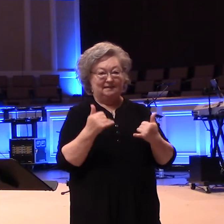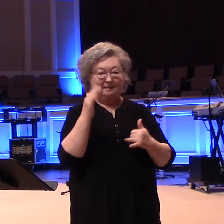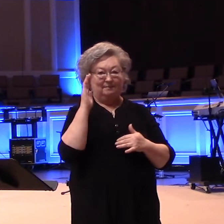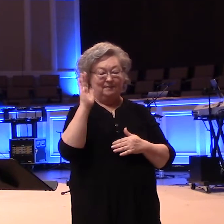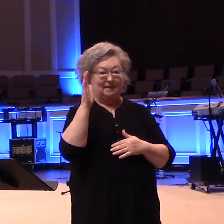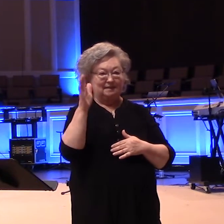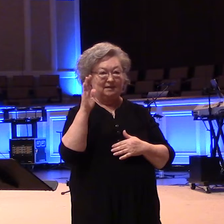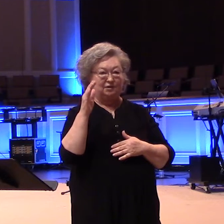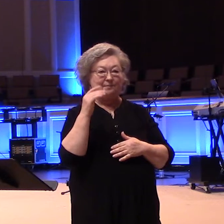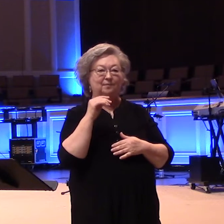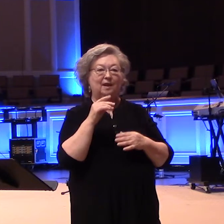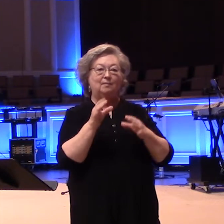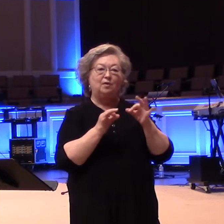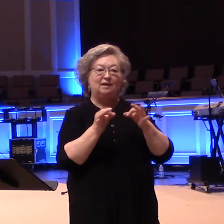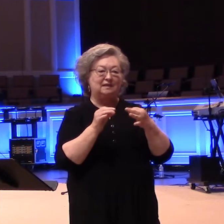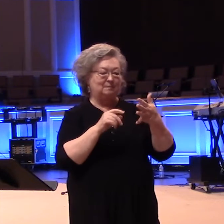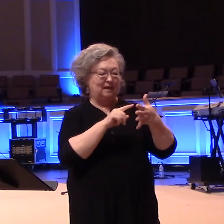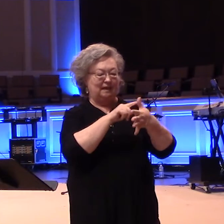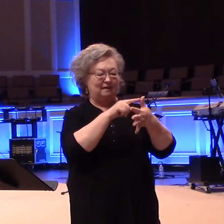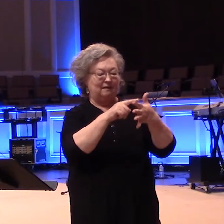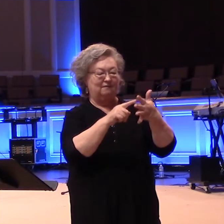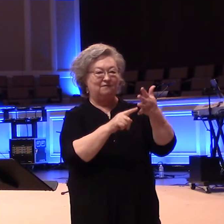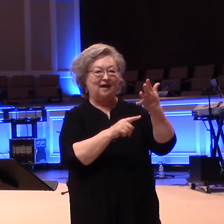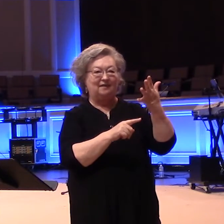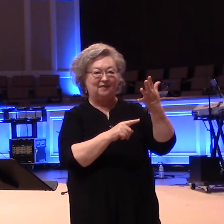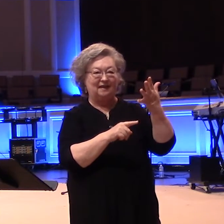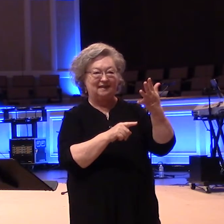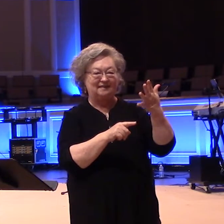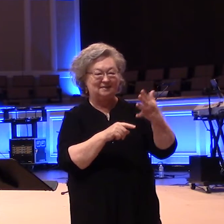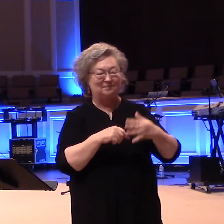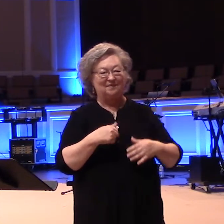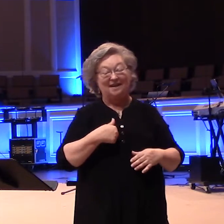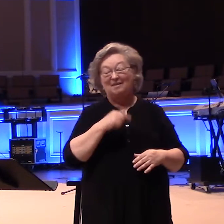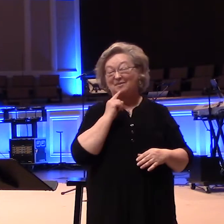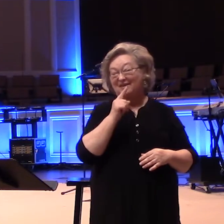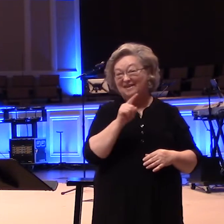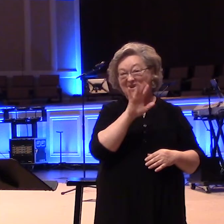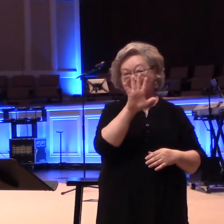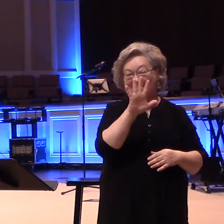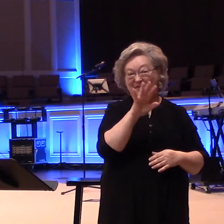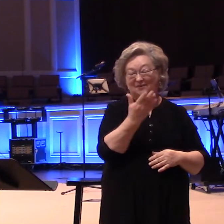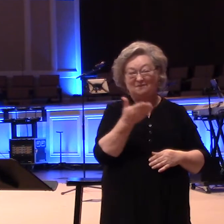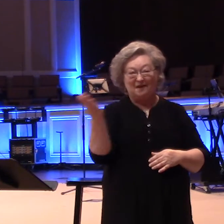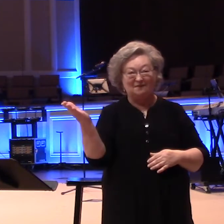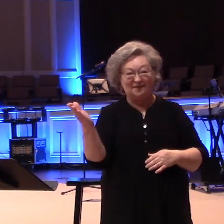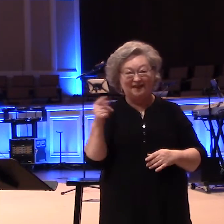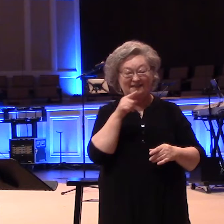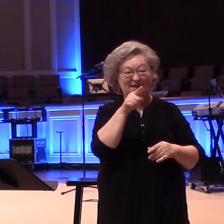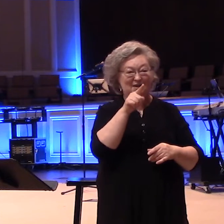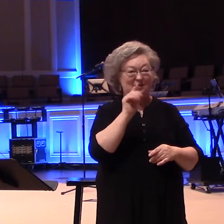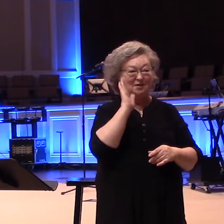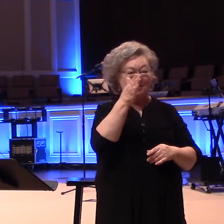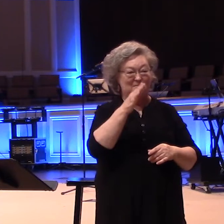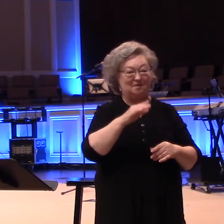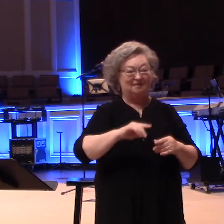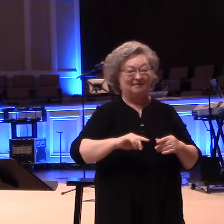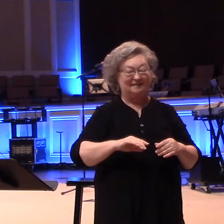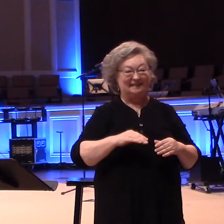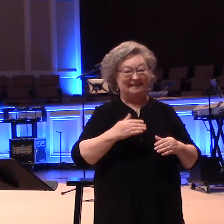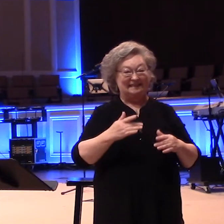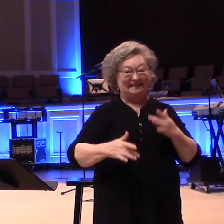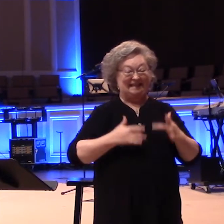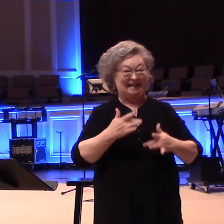quickly. I'm going to go ahead and tell you all five things so you can start getting excited now about what obedience in this area looks like for